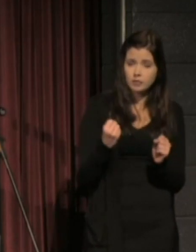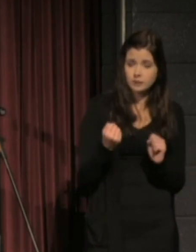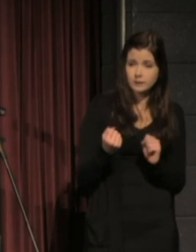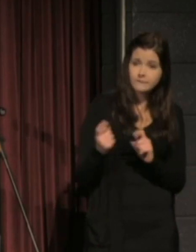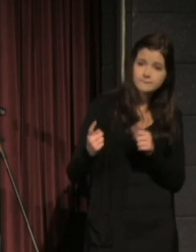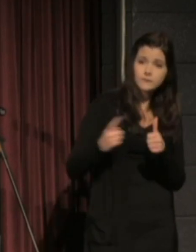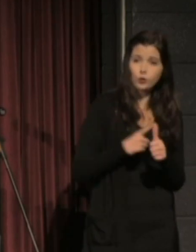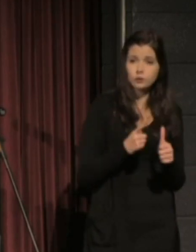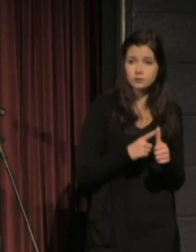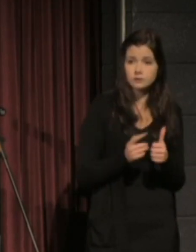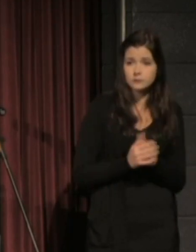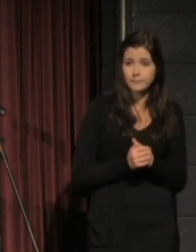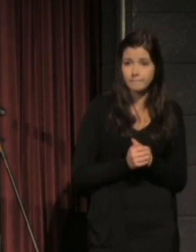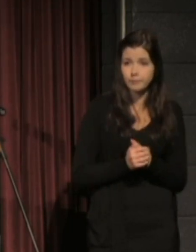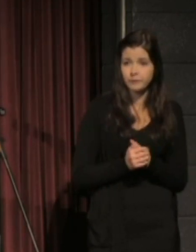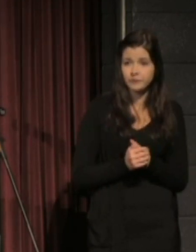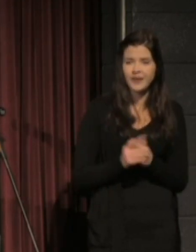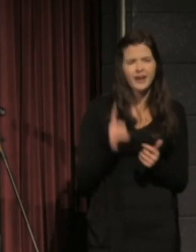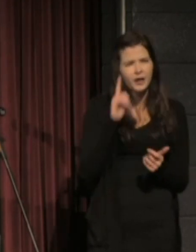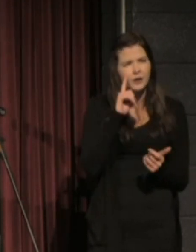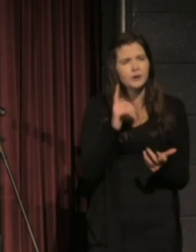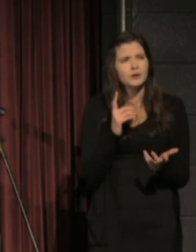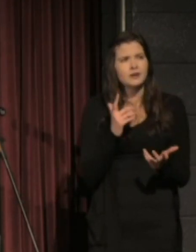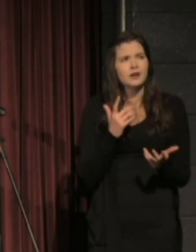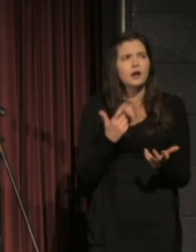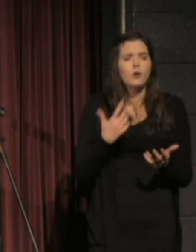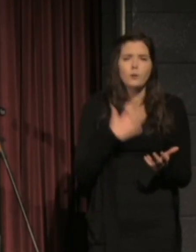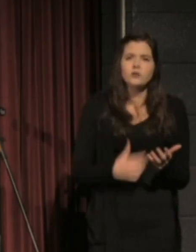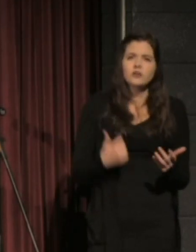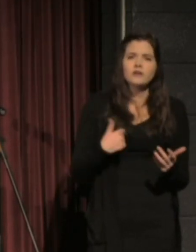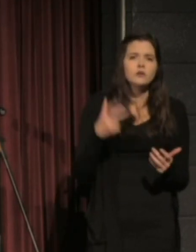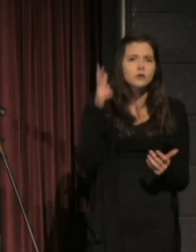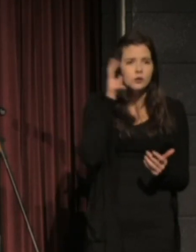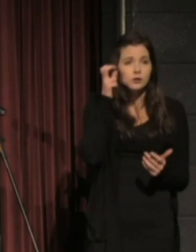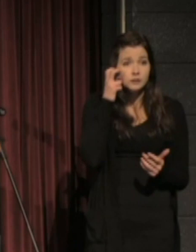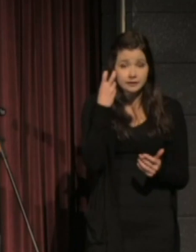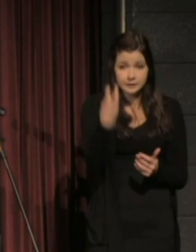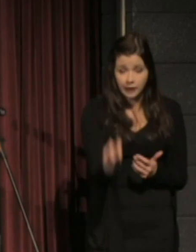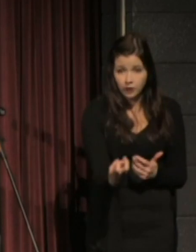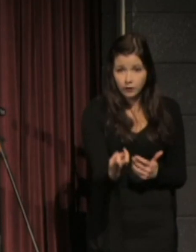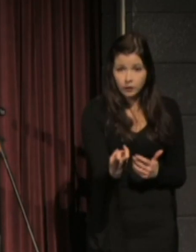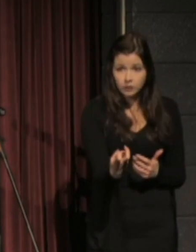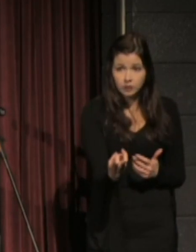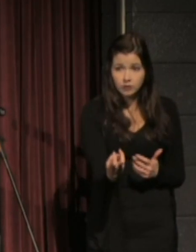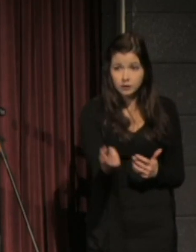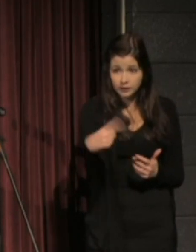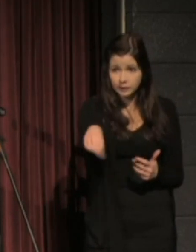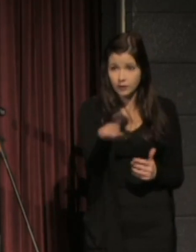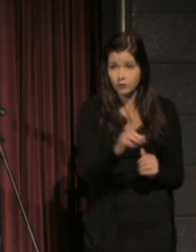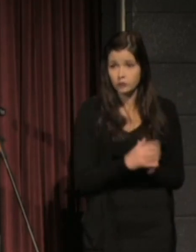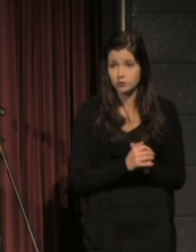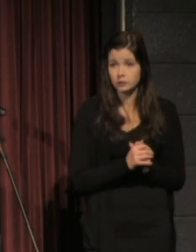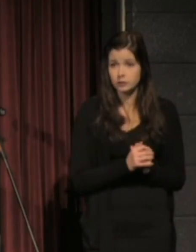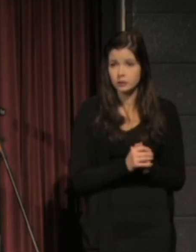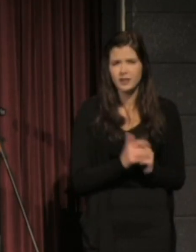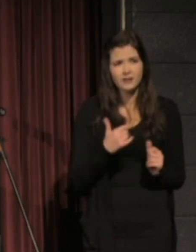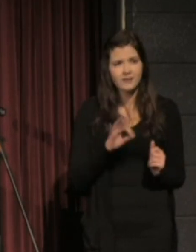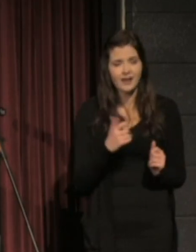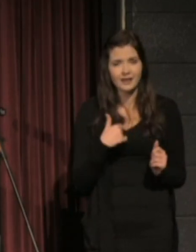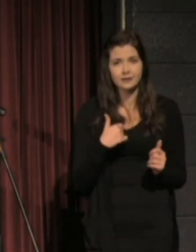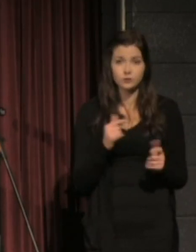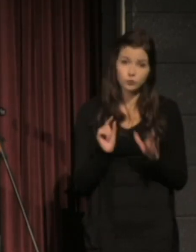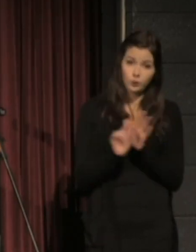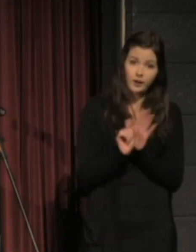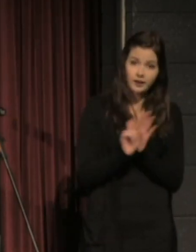first. This is something I wish I would have heard when I was sitting where you all are today. If I had been given a grade in this subject